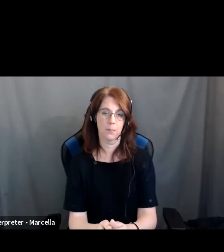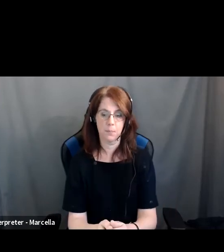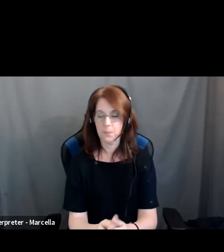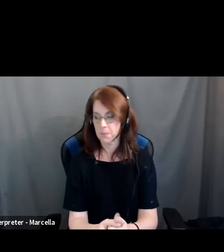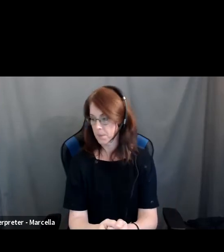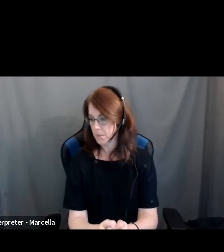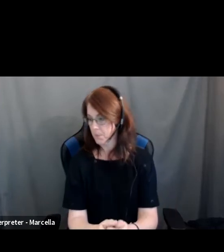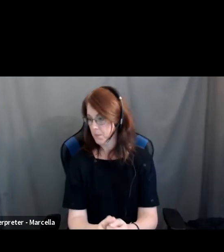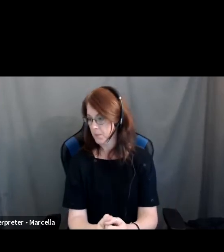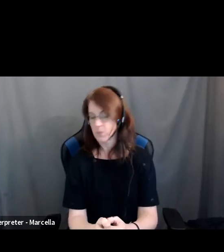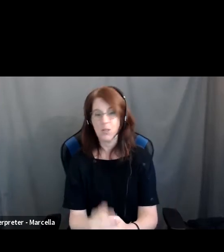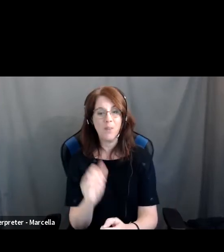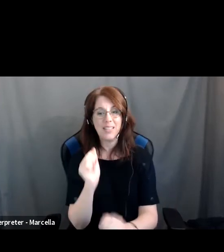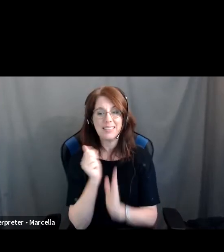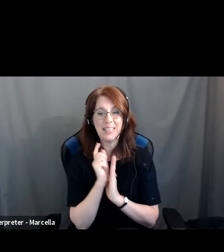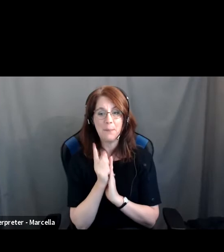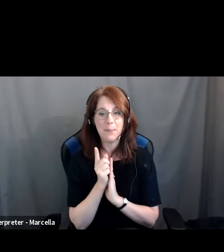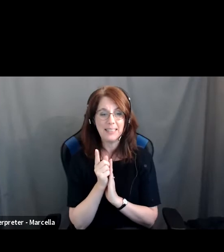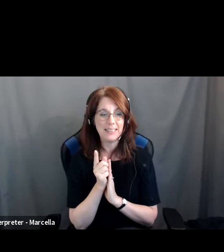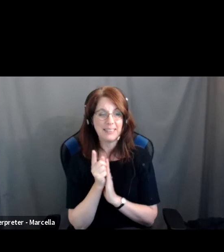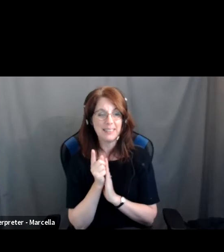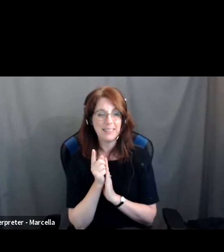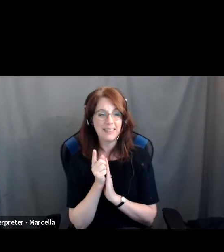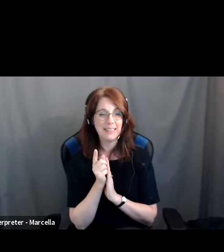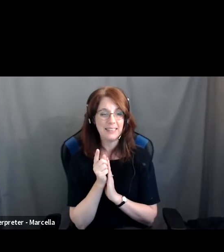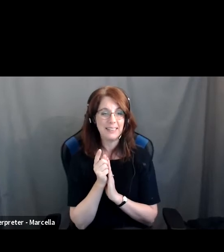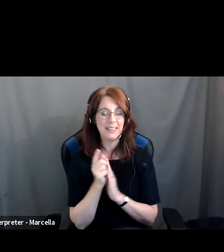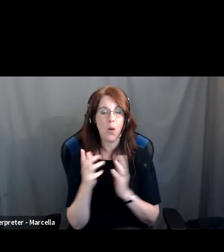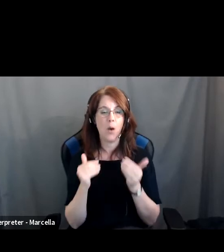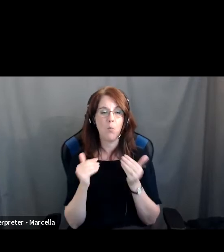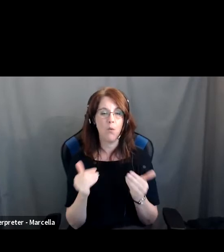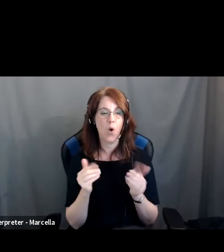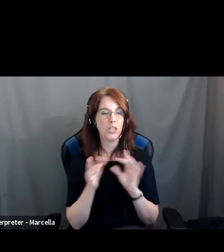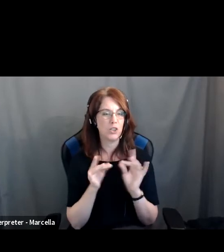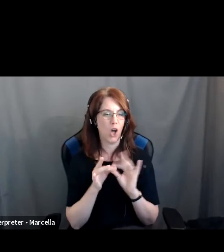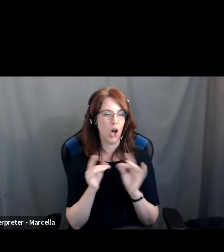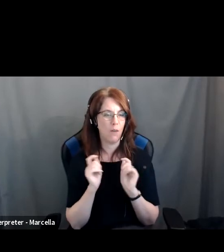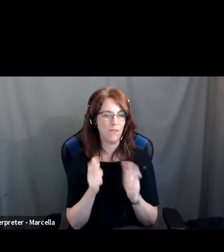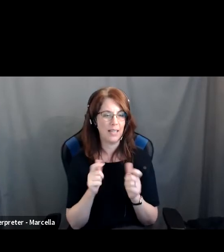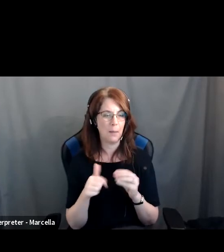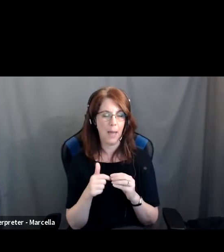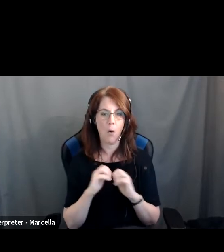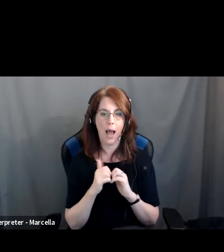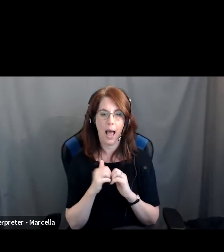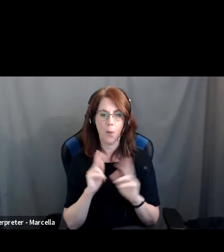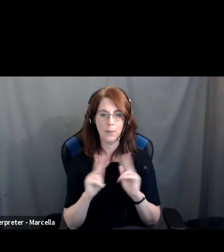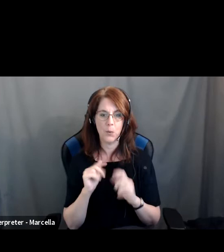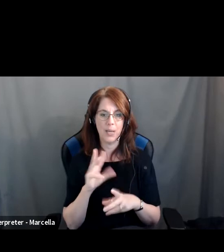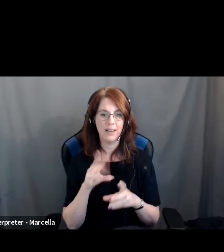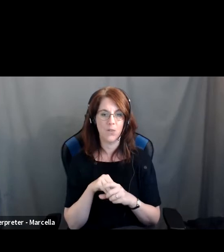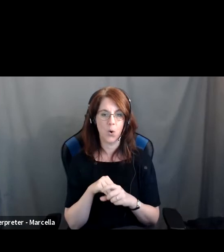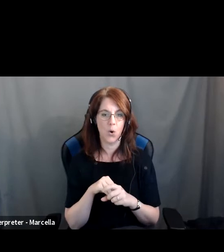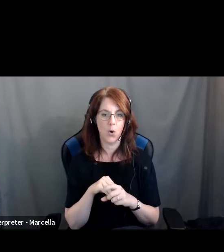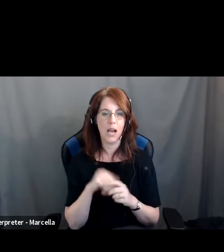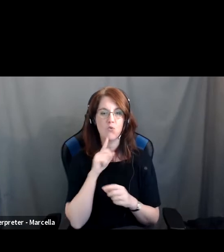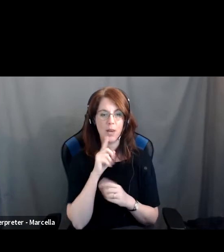So we only have 10 minutes left. And so I wanted to move on just to talk really quick about how people can get involved. I